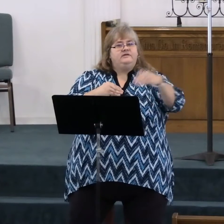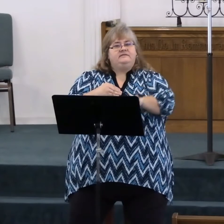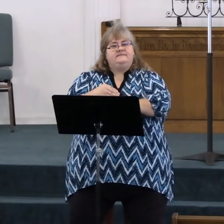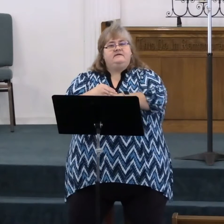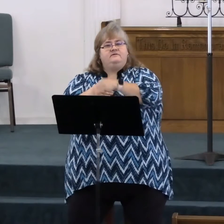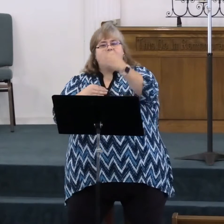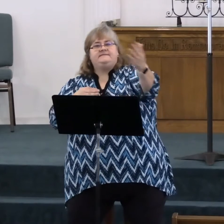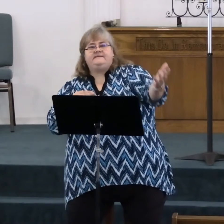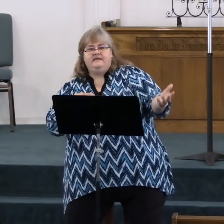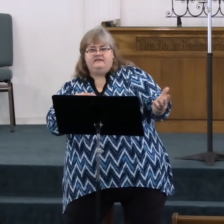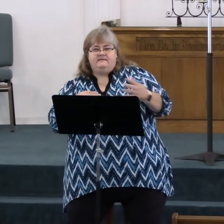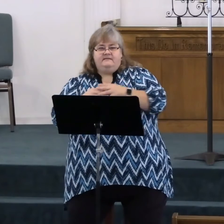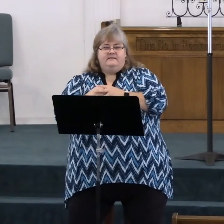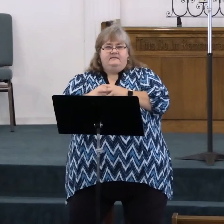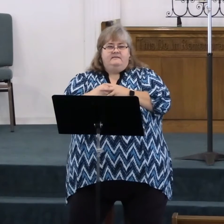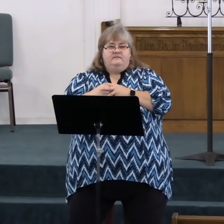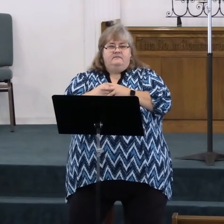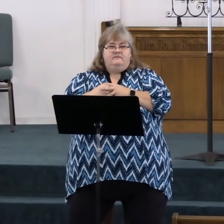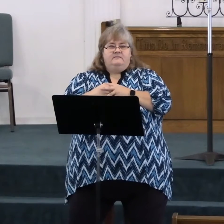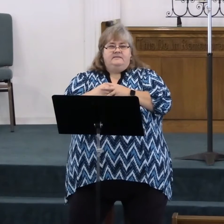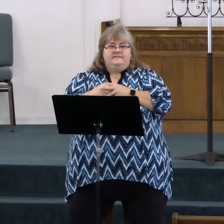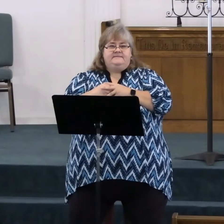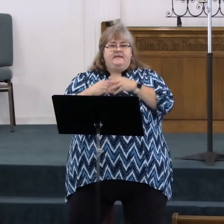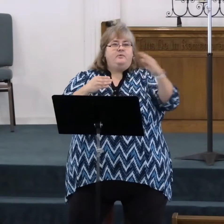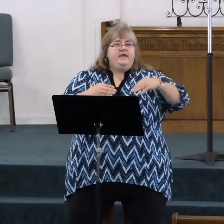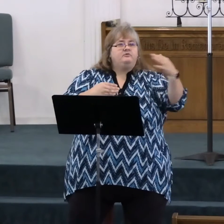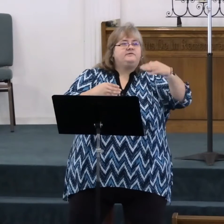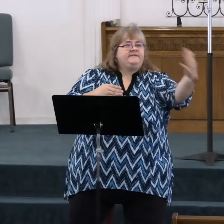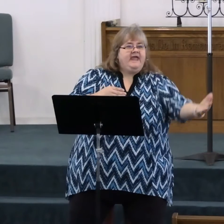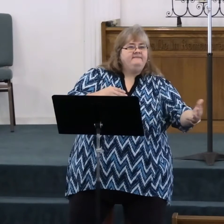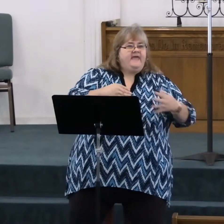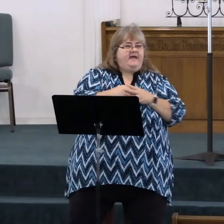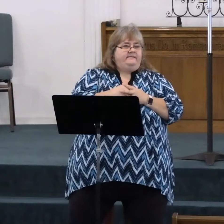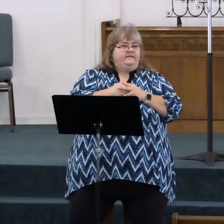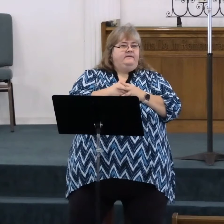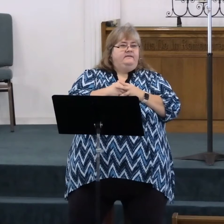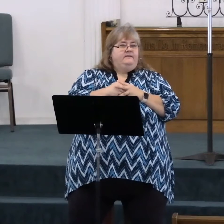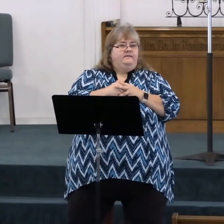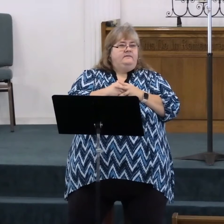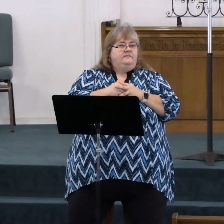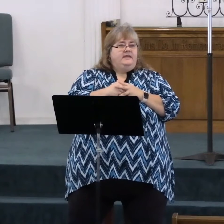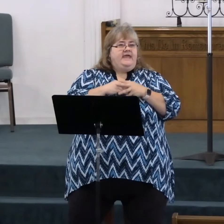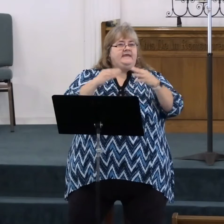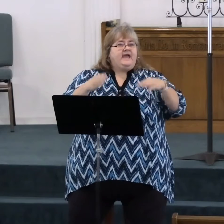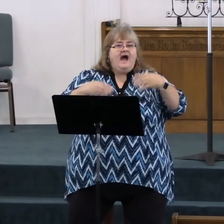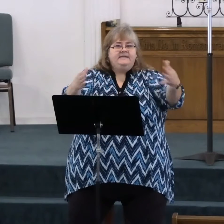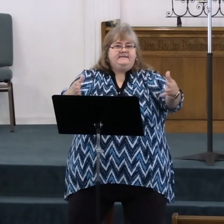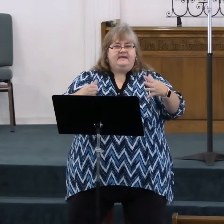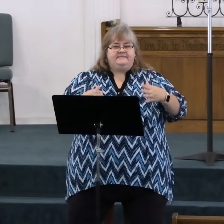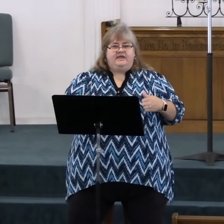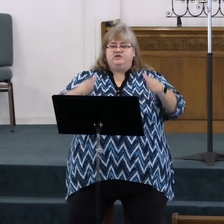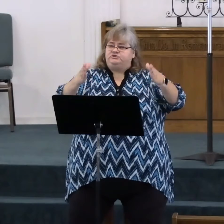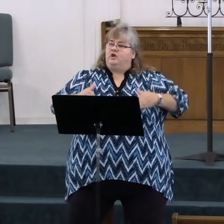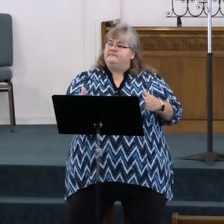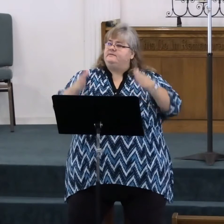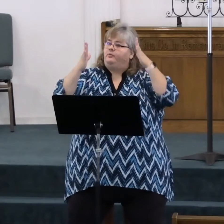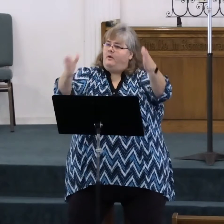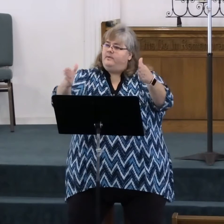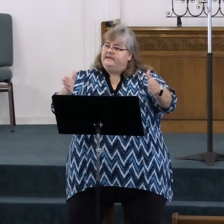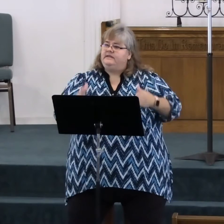and does not do it, it's sin. See, we understand that. It guides us. It shows us what we need to